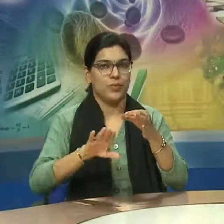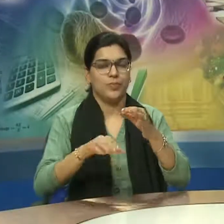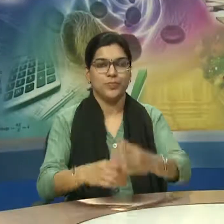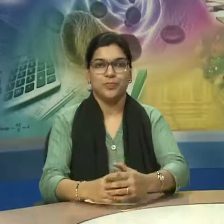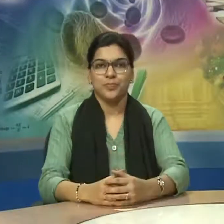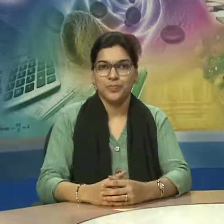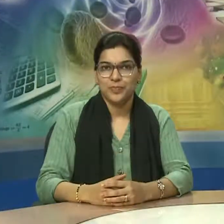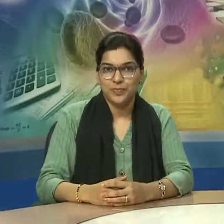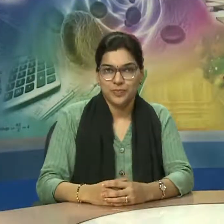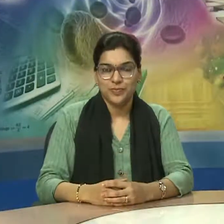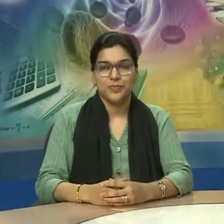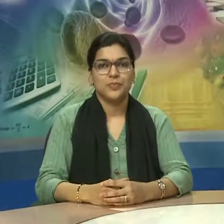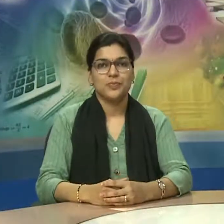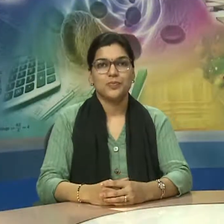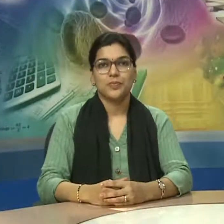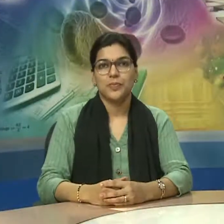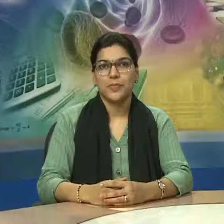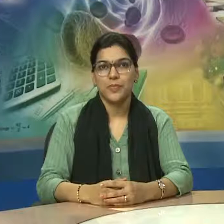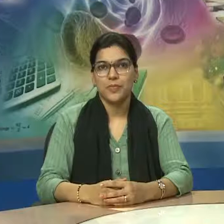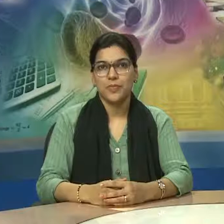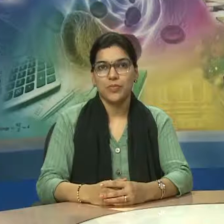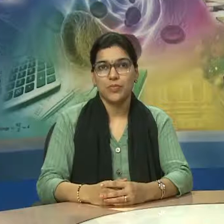I'll explain you in chapter.